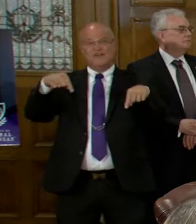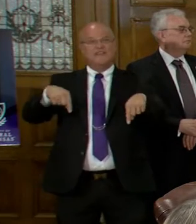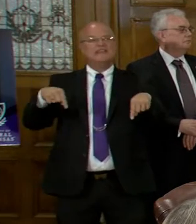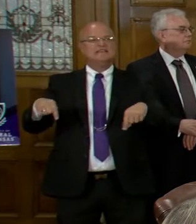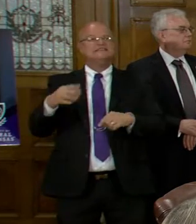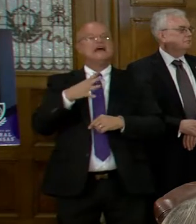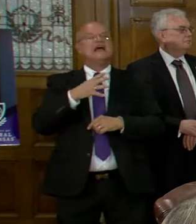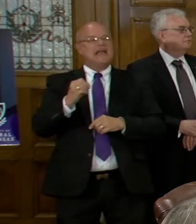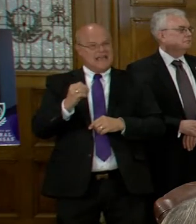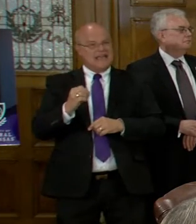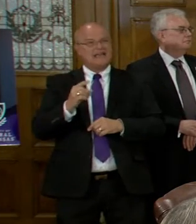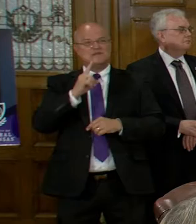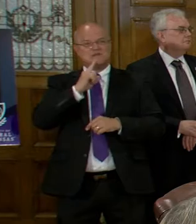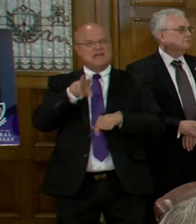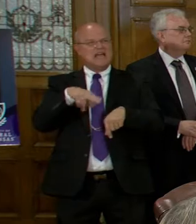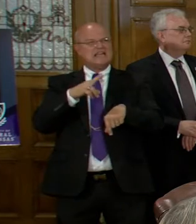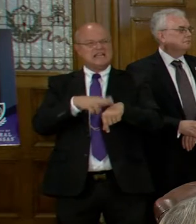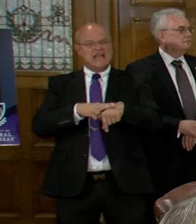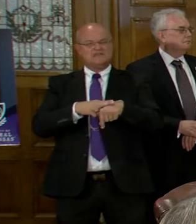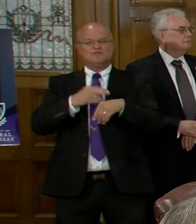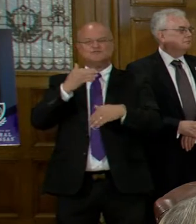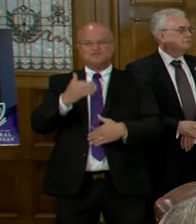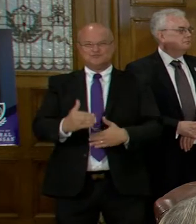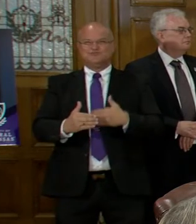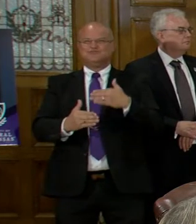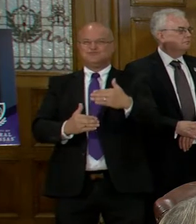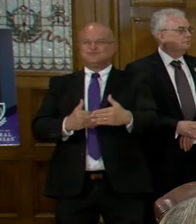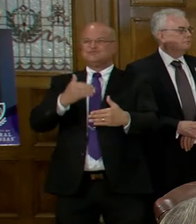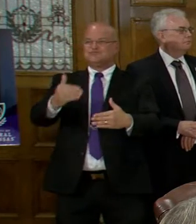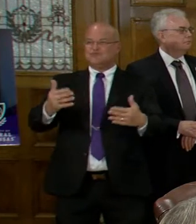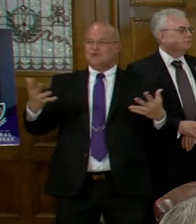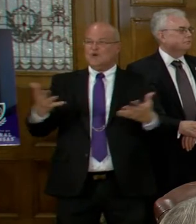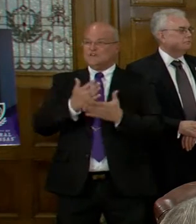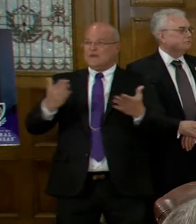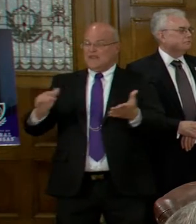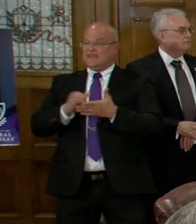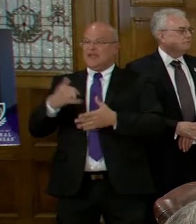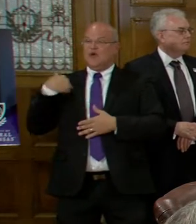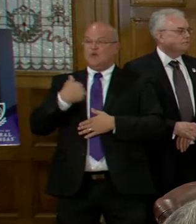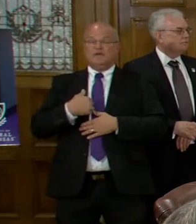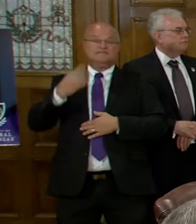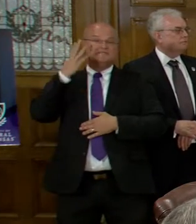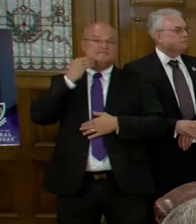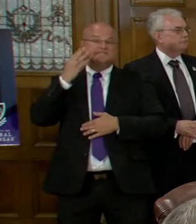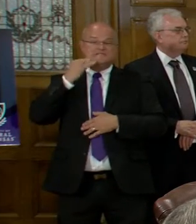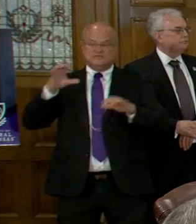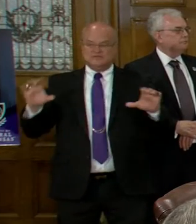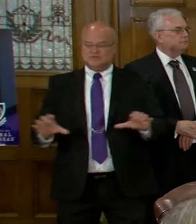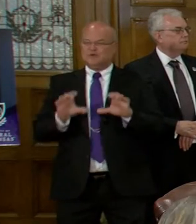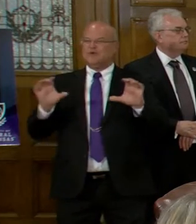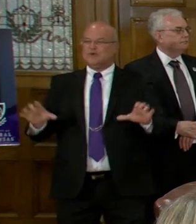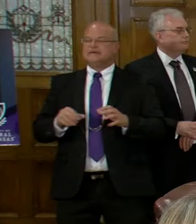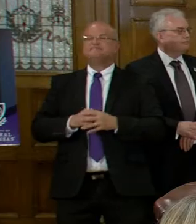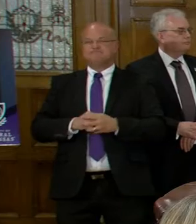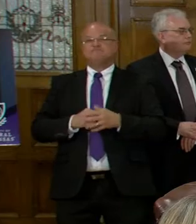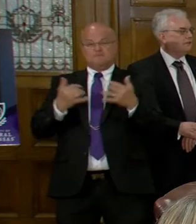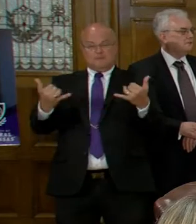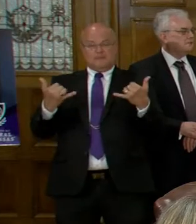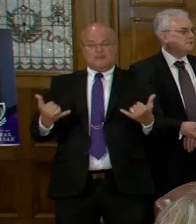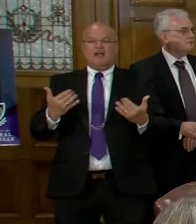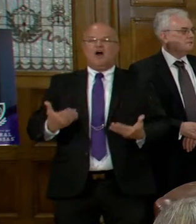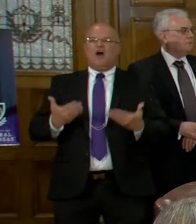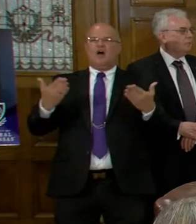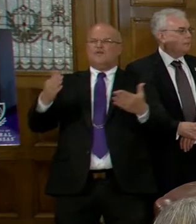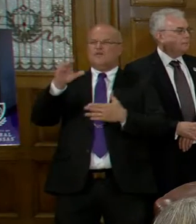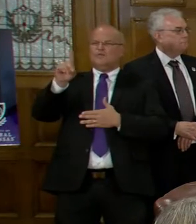and it's kind of a natural progression of what, some of the things that we have been doing. We are currently offering